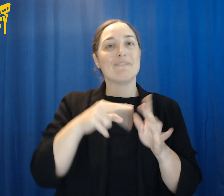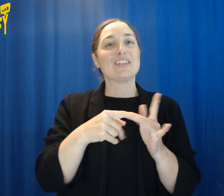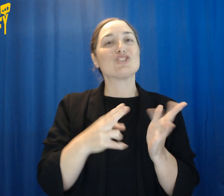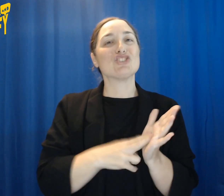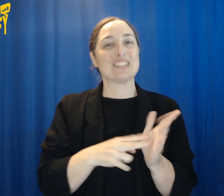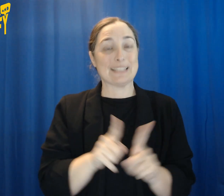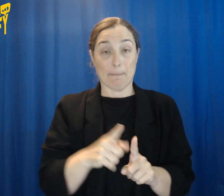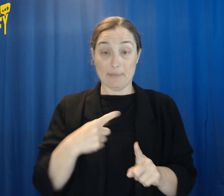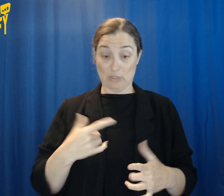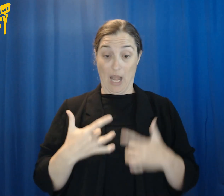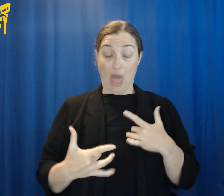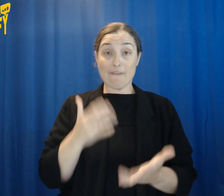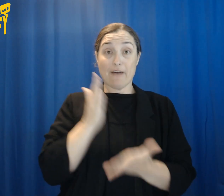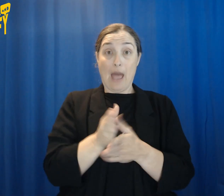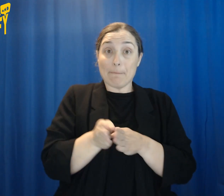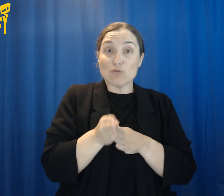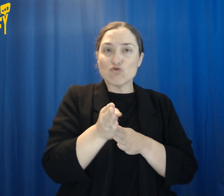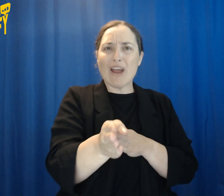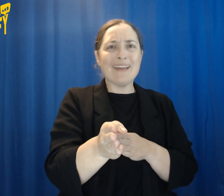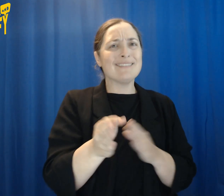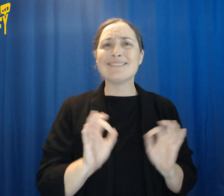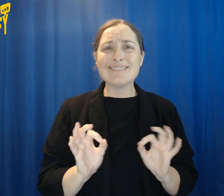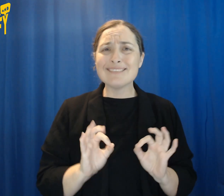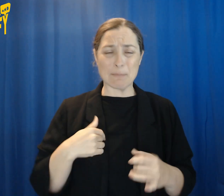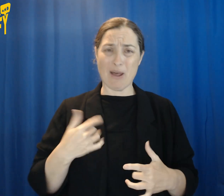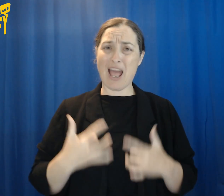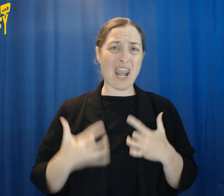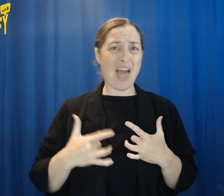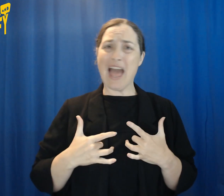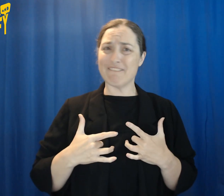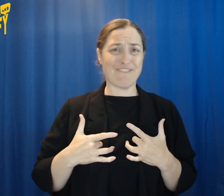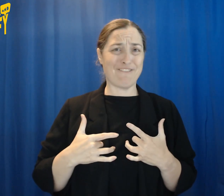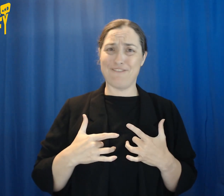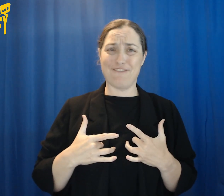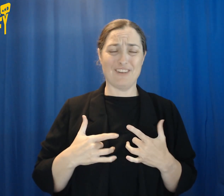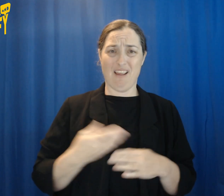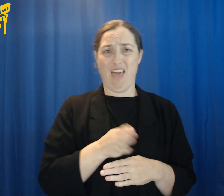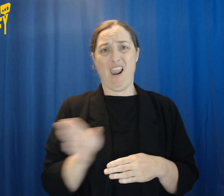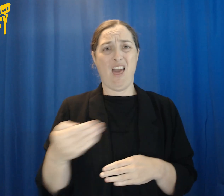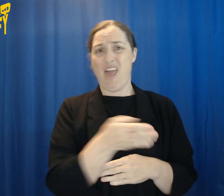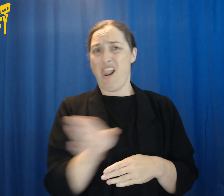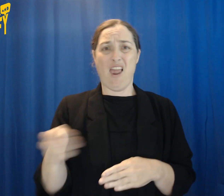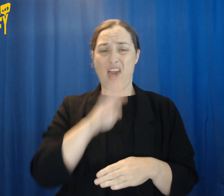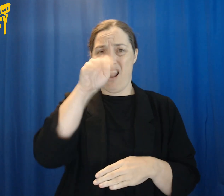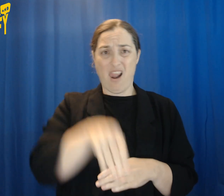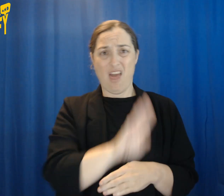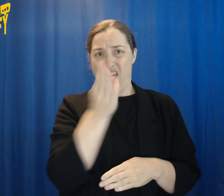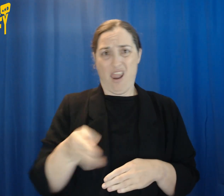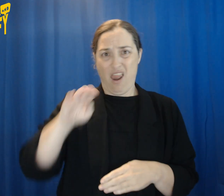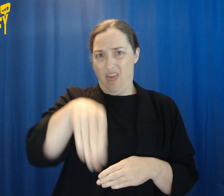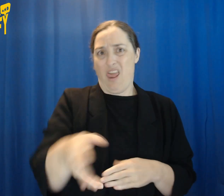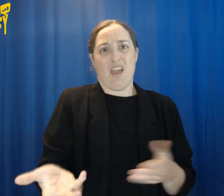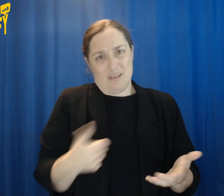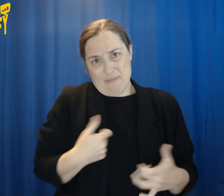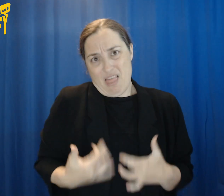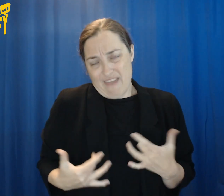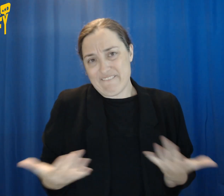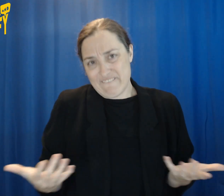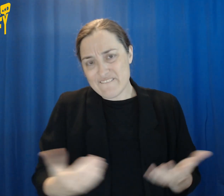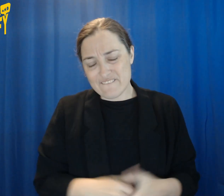In fact, my life was a lot more haphazard than that book would have you believe. But yeah, like, can I tell you a